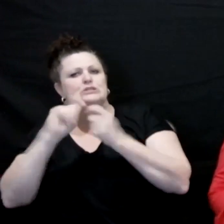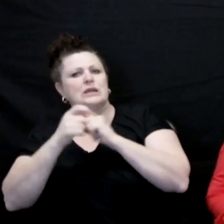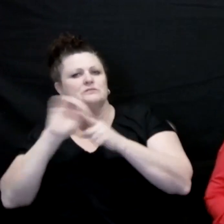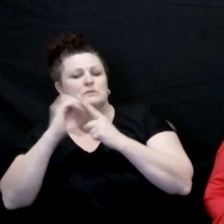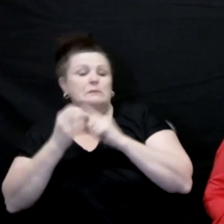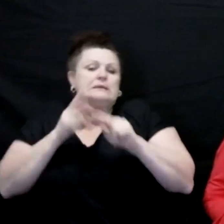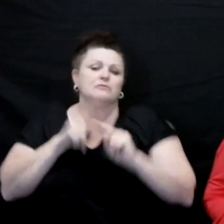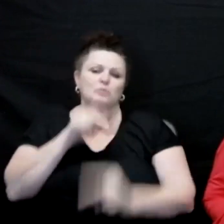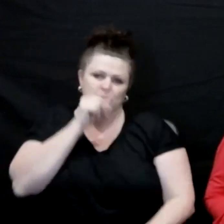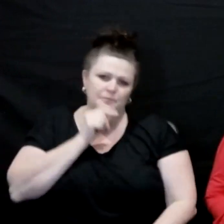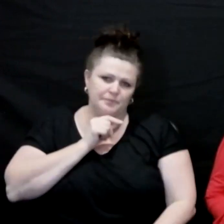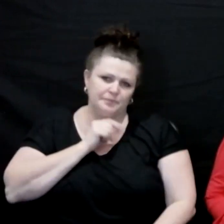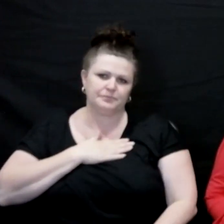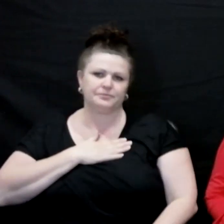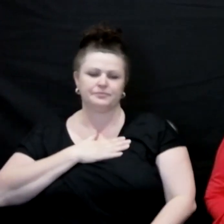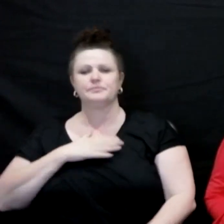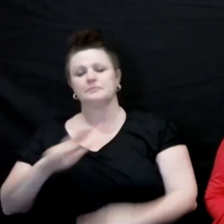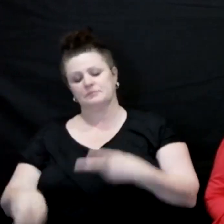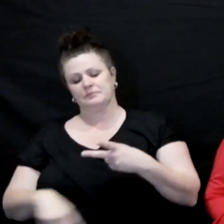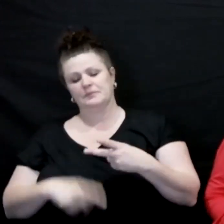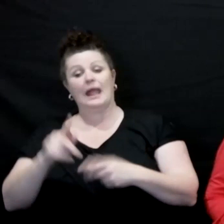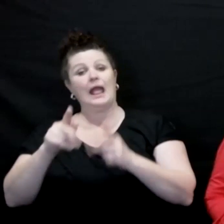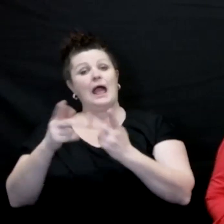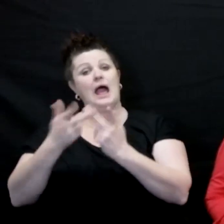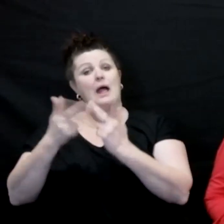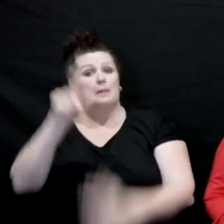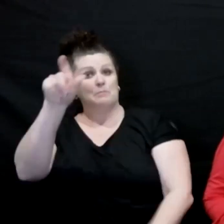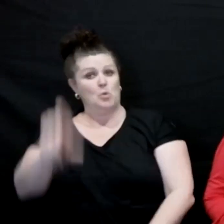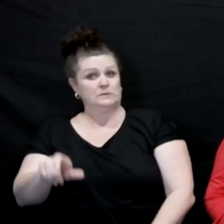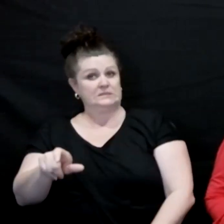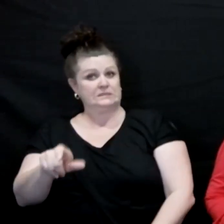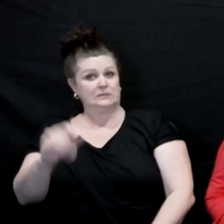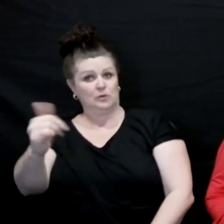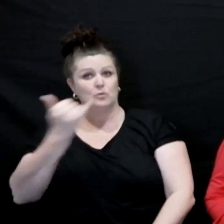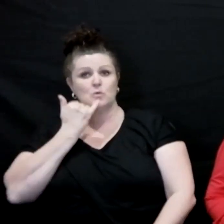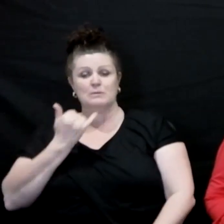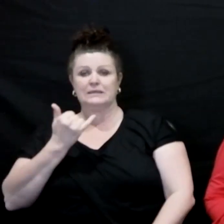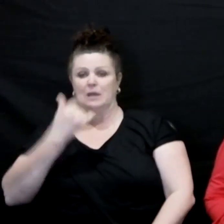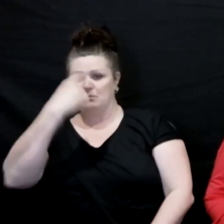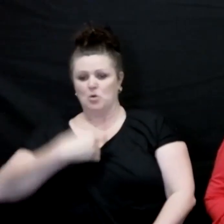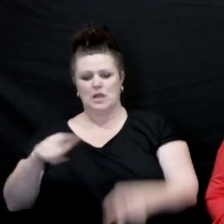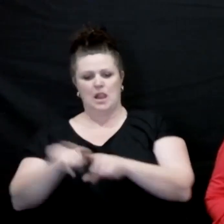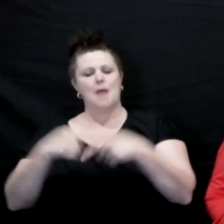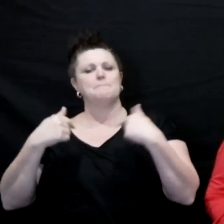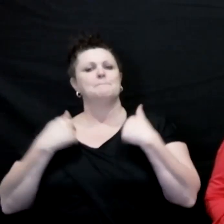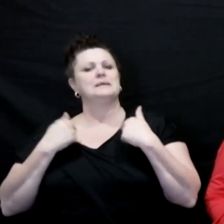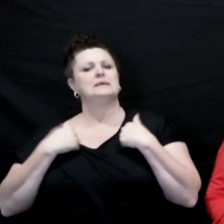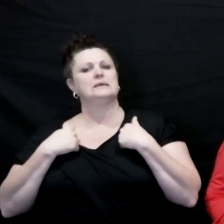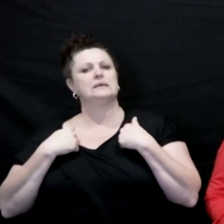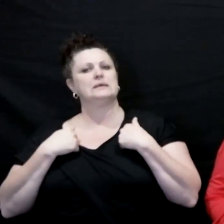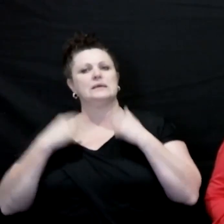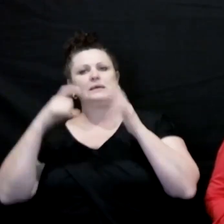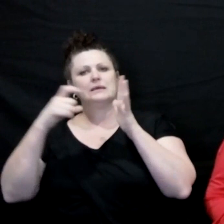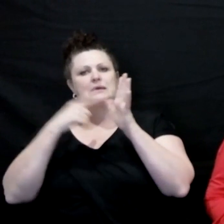that. The next person that will call you is someone like me, who is a